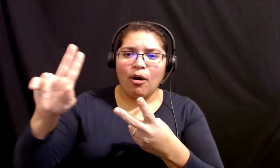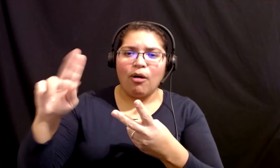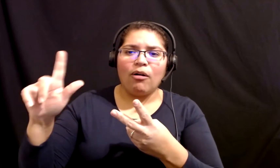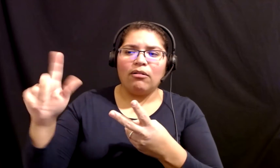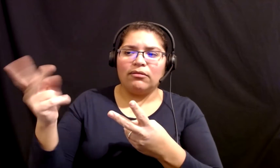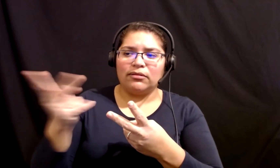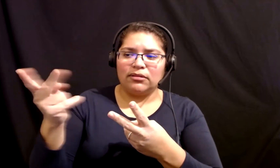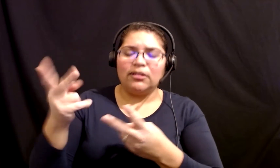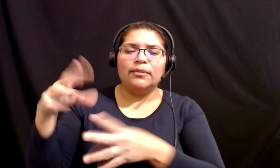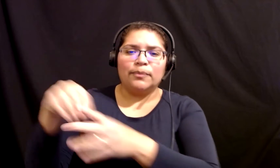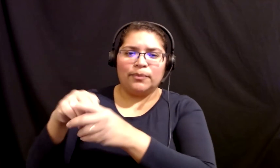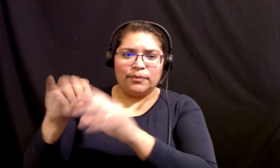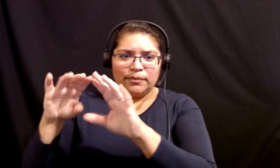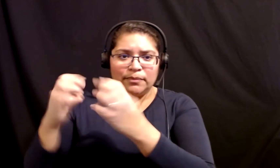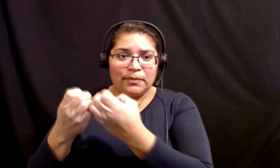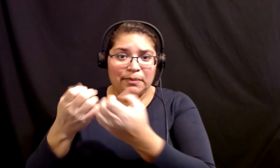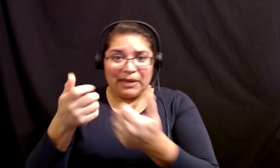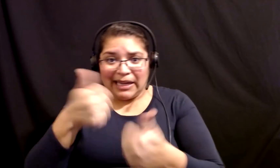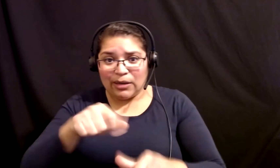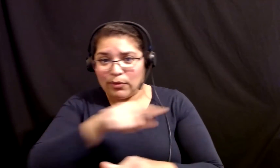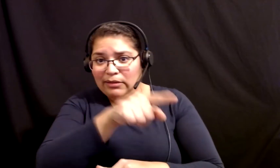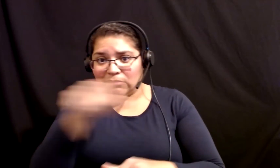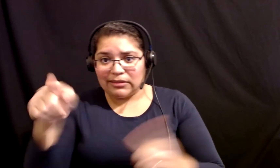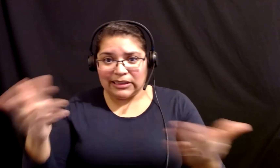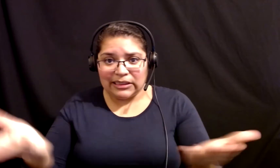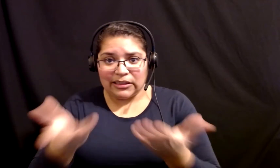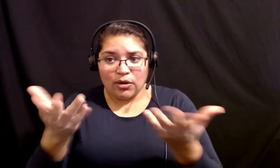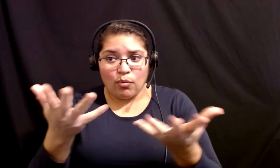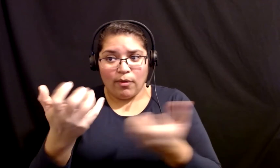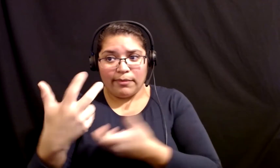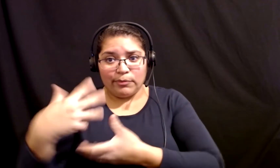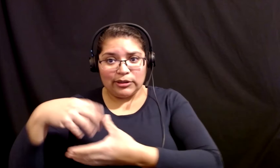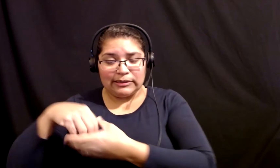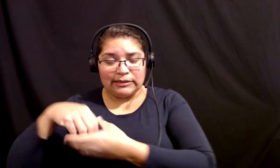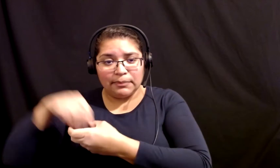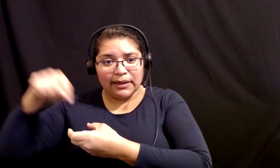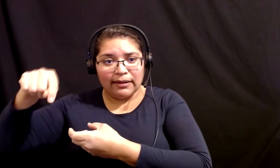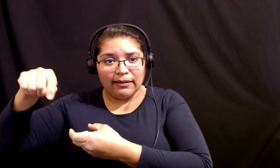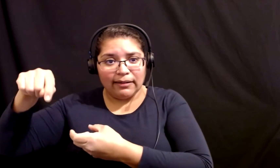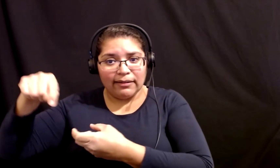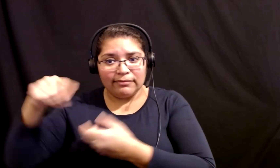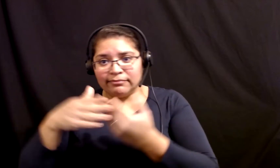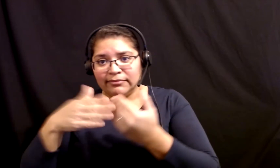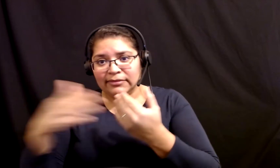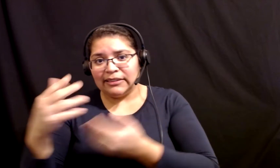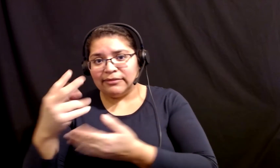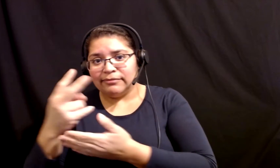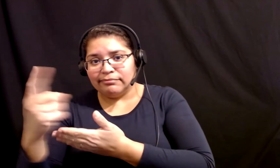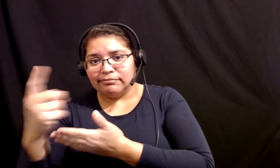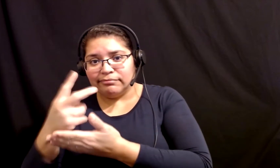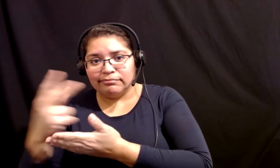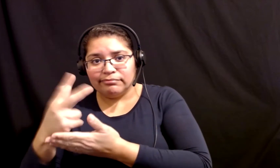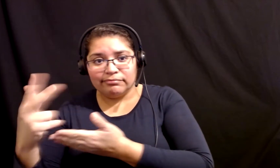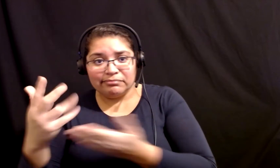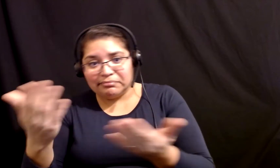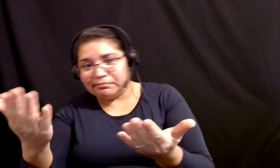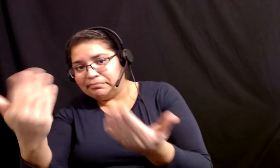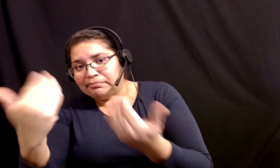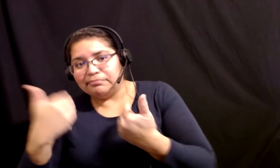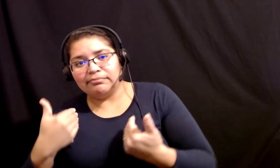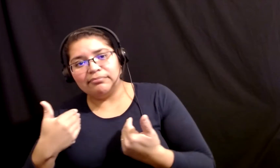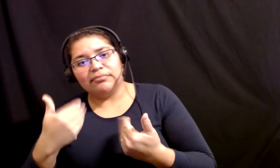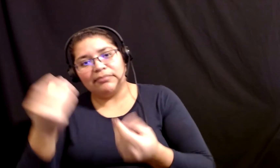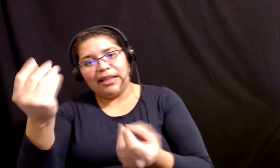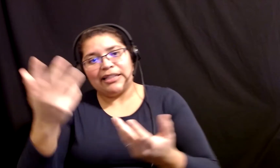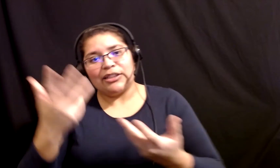there's anyone else on this call that wanted to participate in that over the next couple of weeks, to let